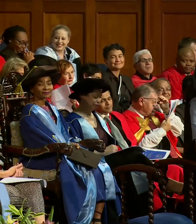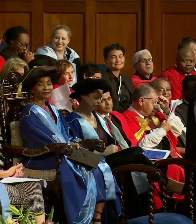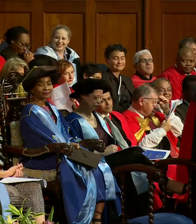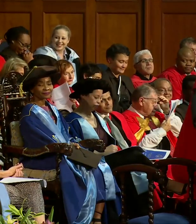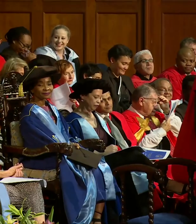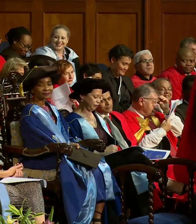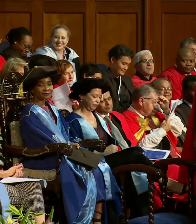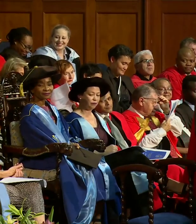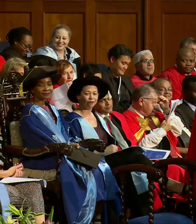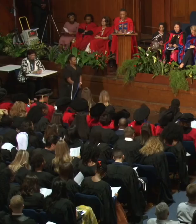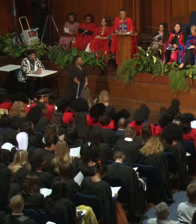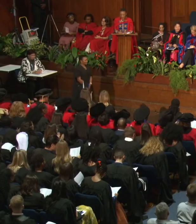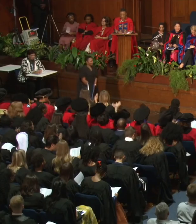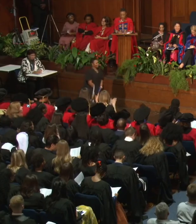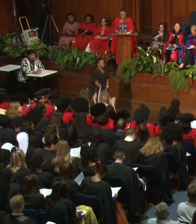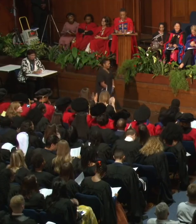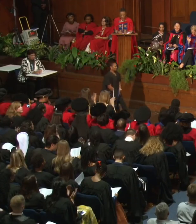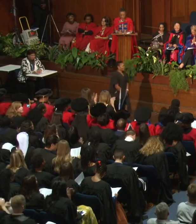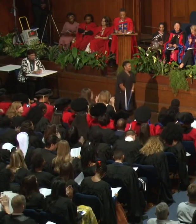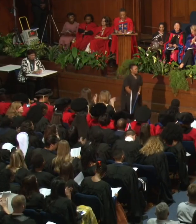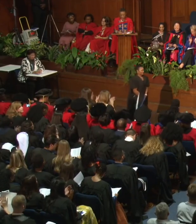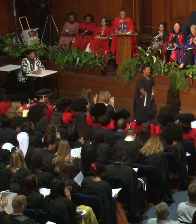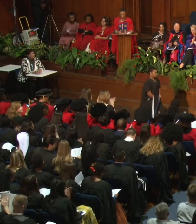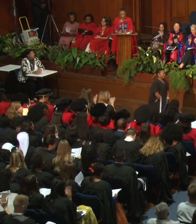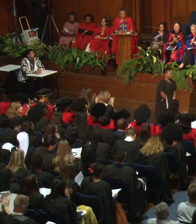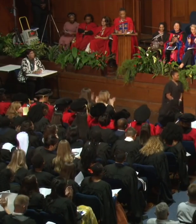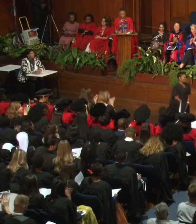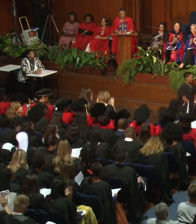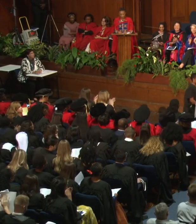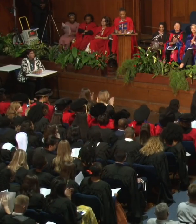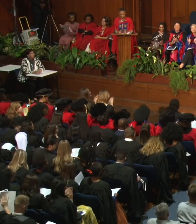Nosipho Cornelia Tiembile.